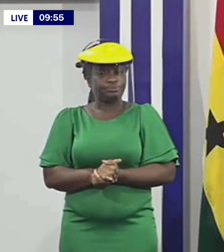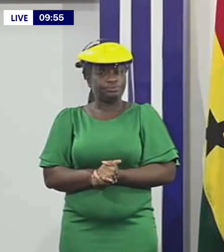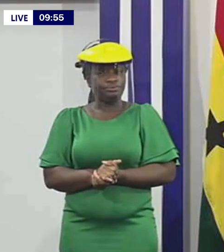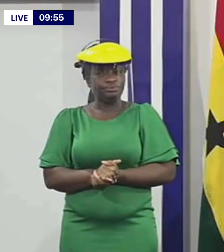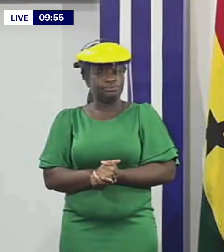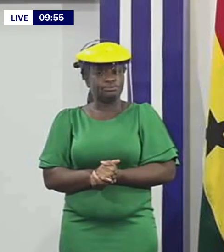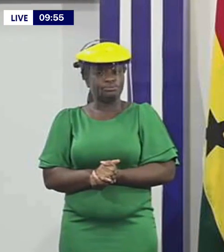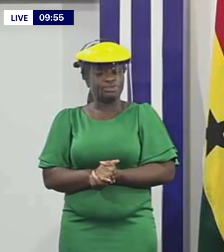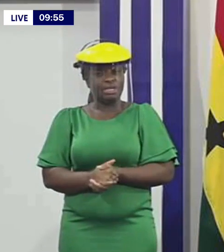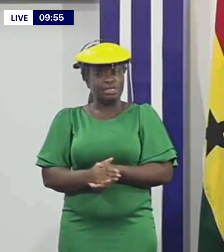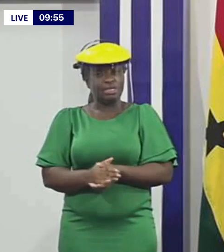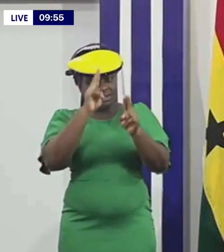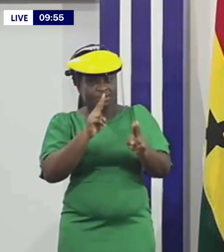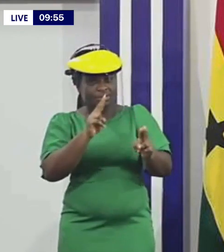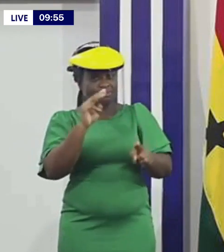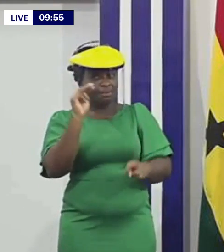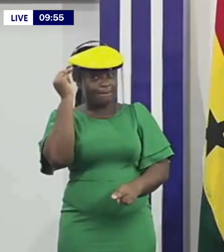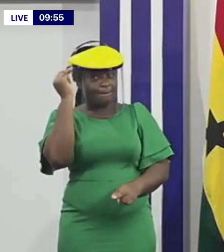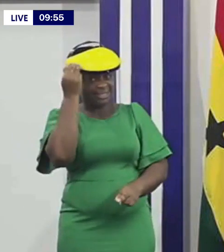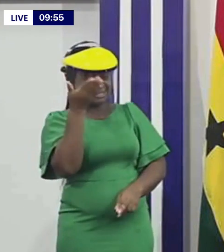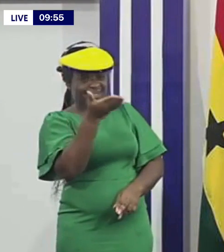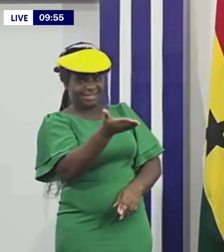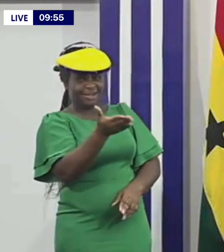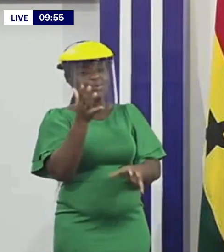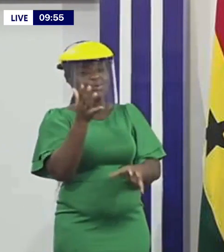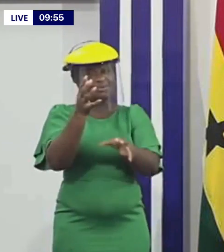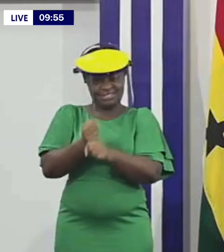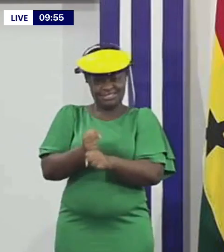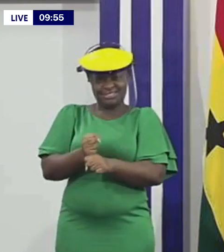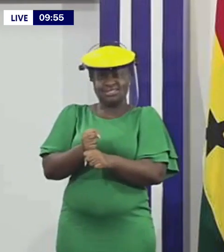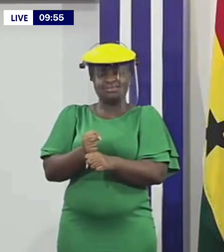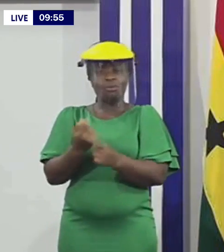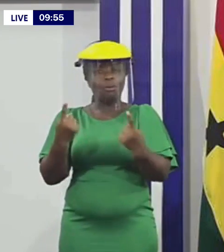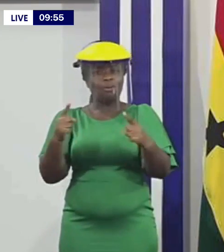the Honorable Senior Minister right here will receive it when we are ready